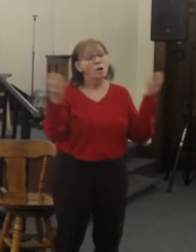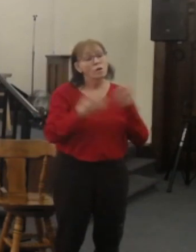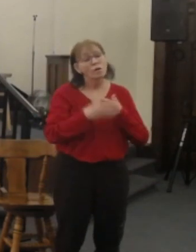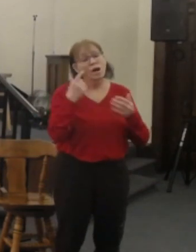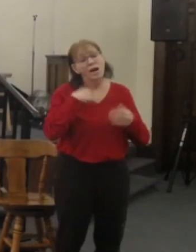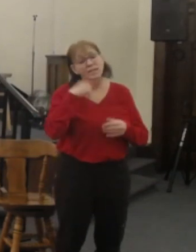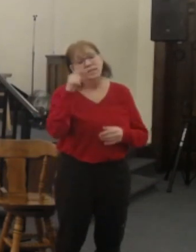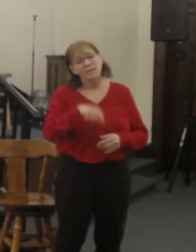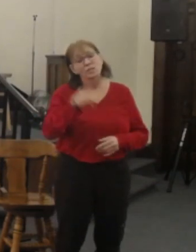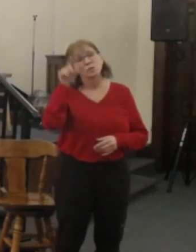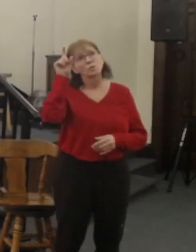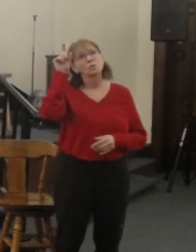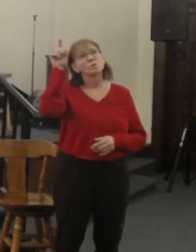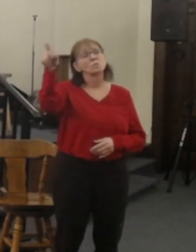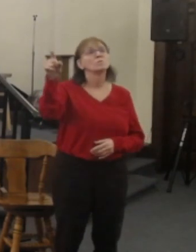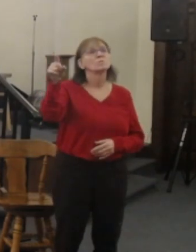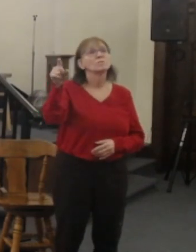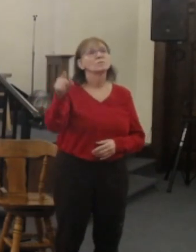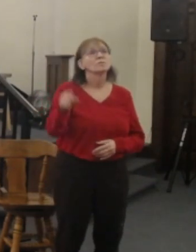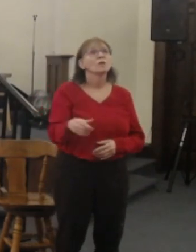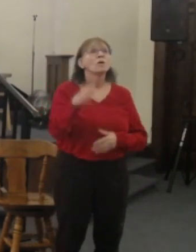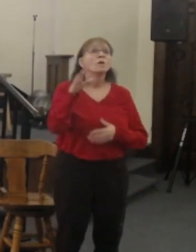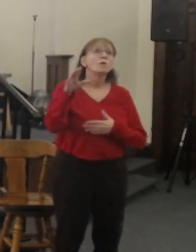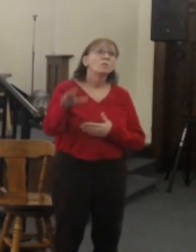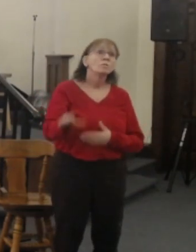Oh, I need you.